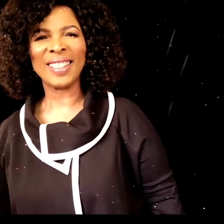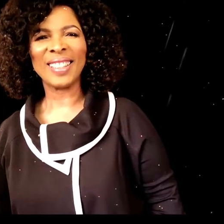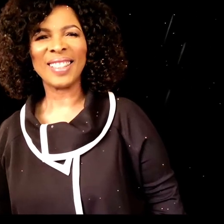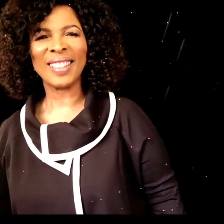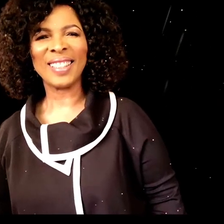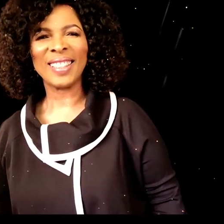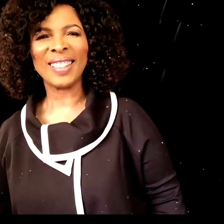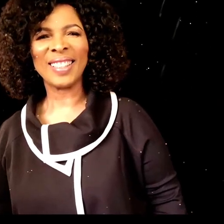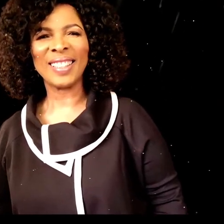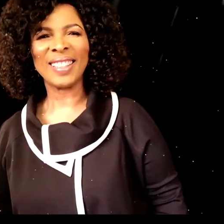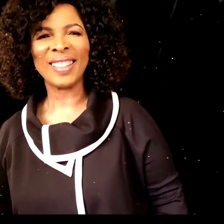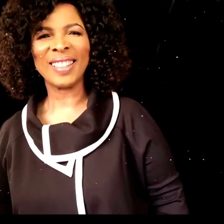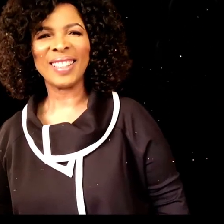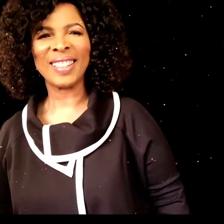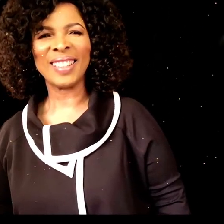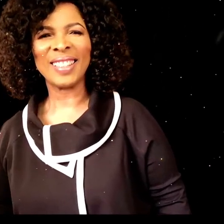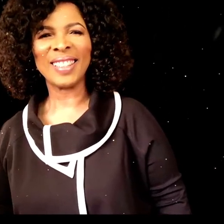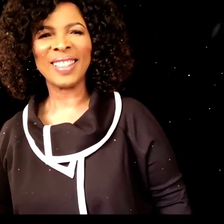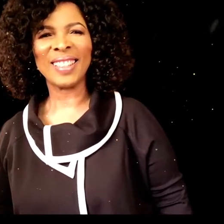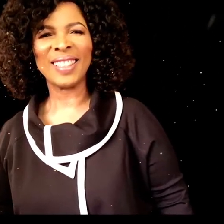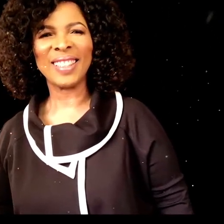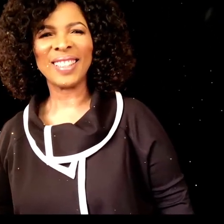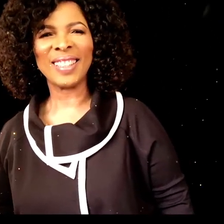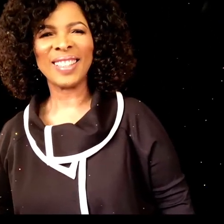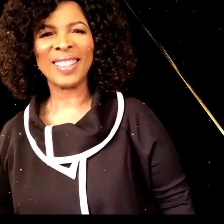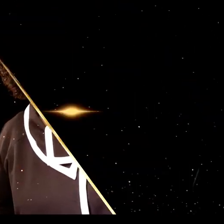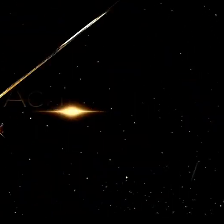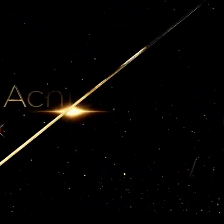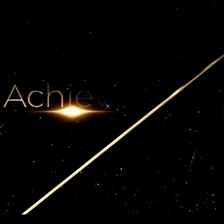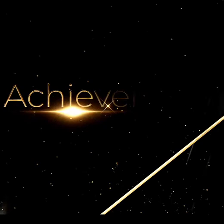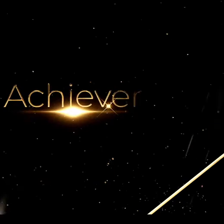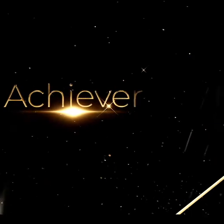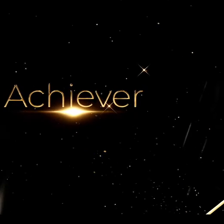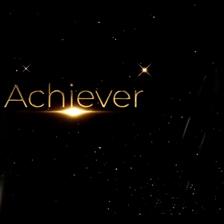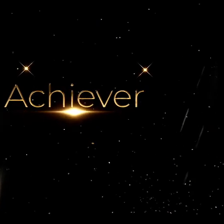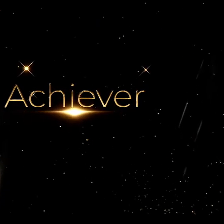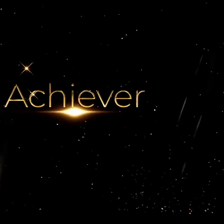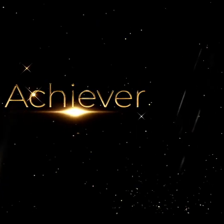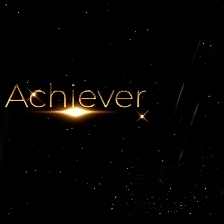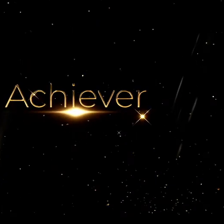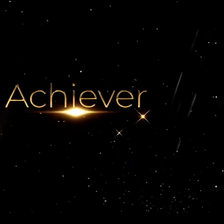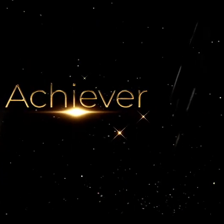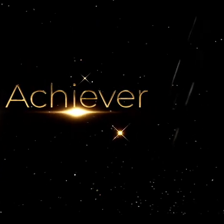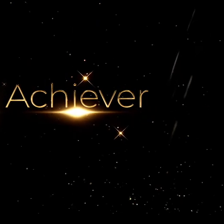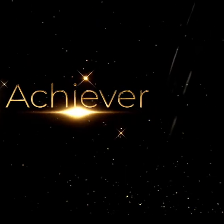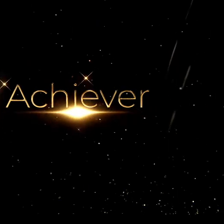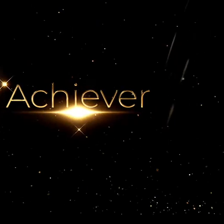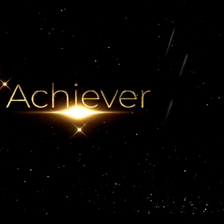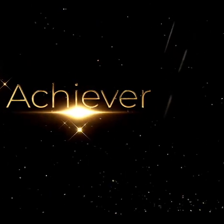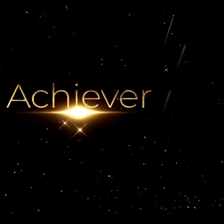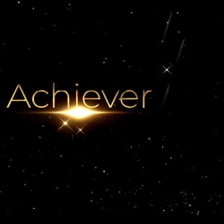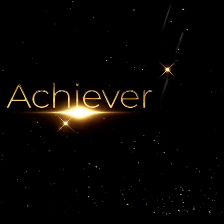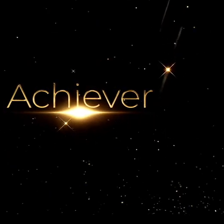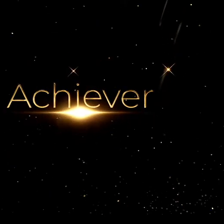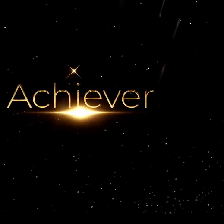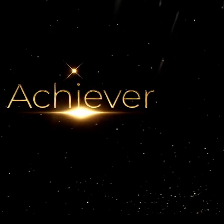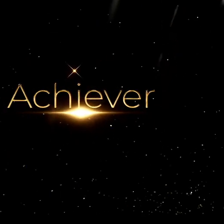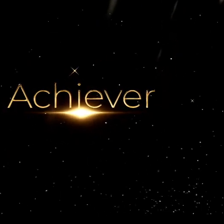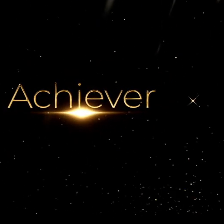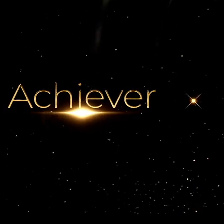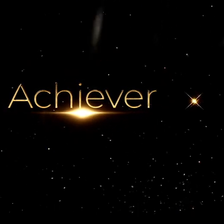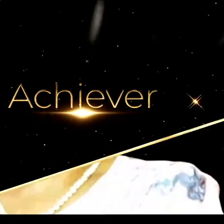Honorable Gada, you will follow him. We will close by the presence